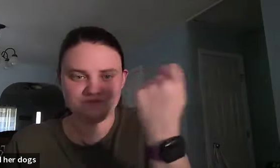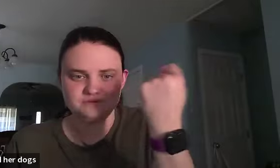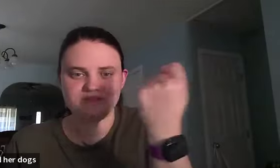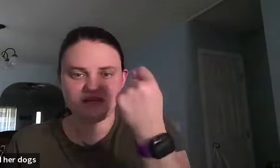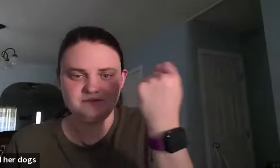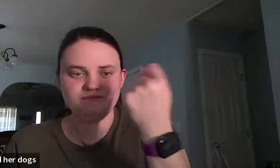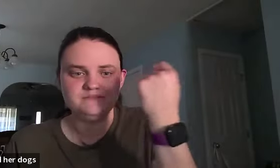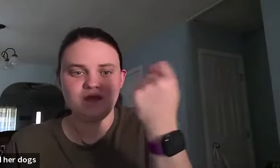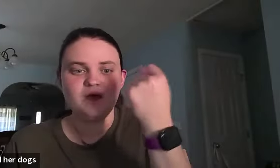Tuesday,